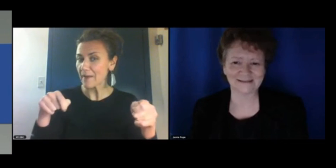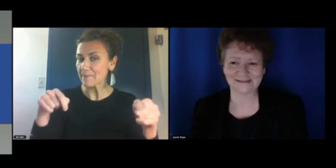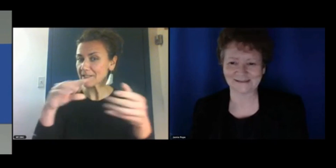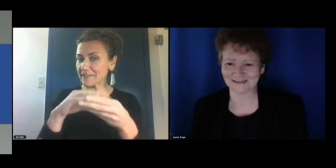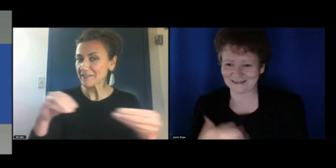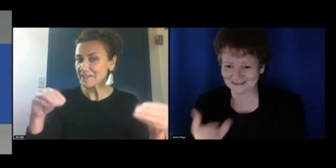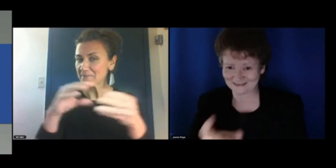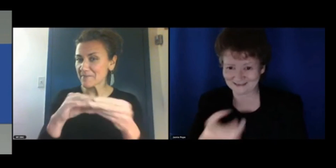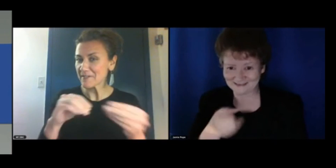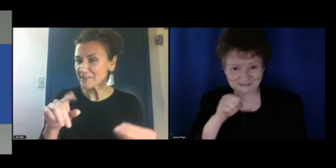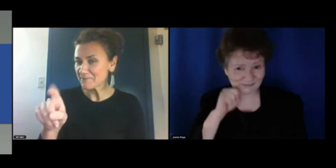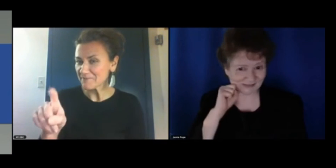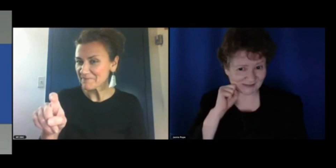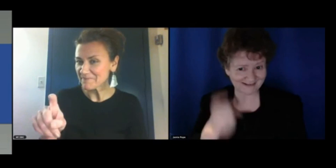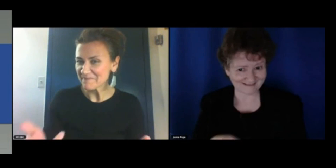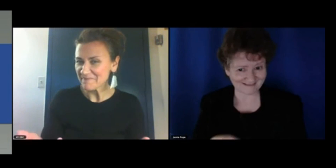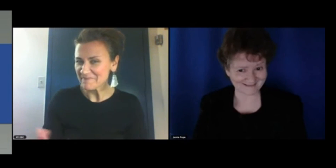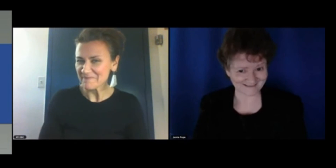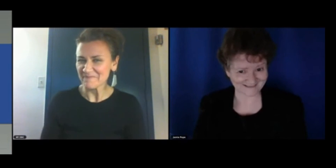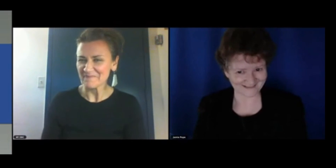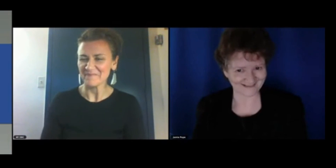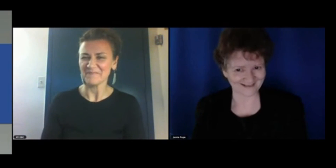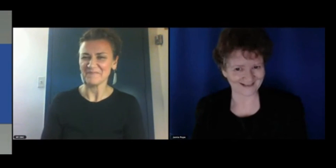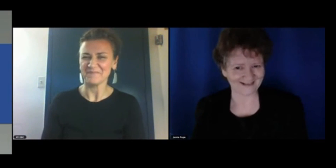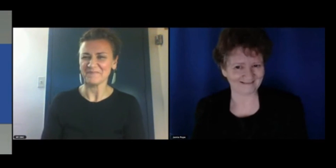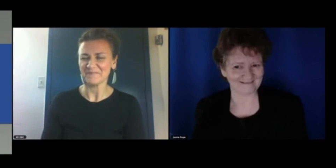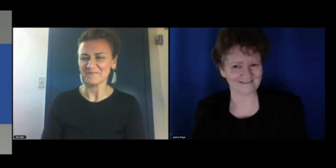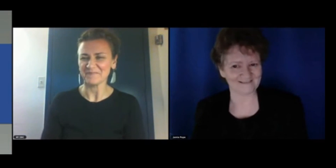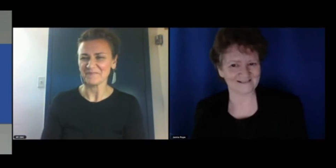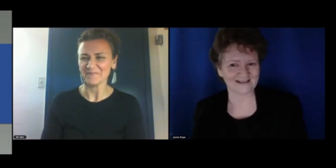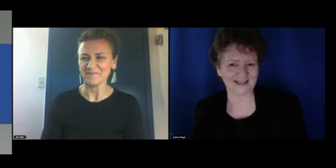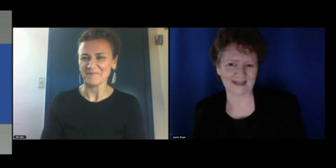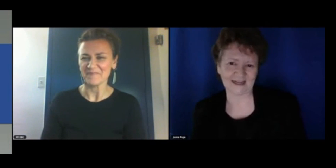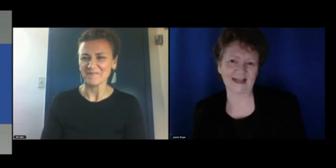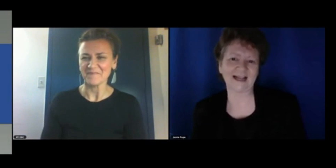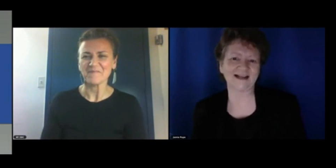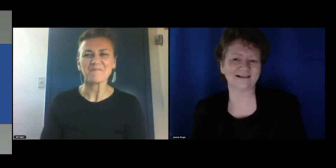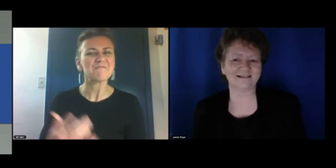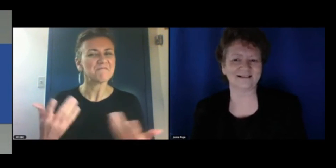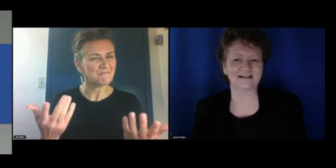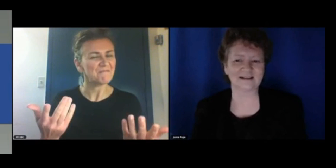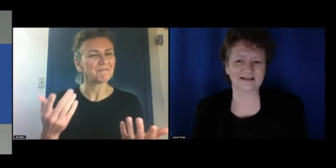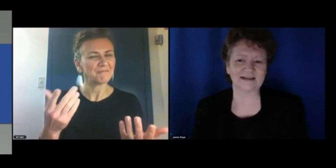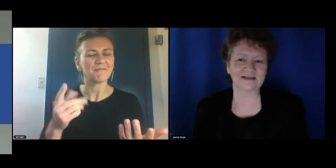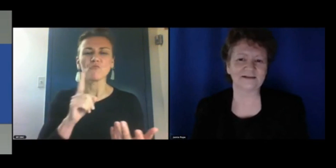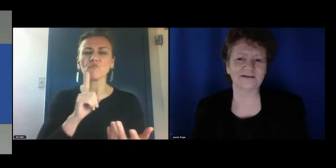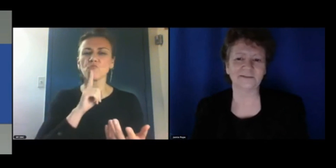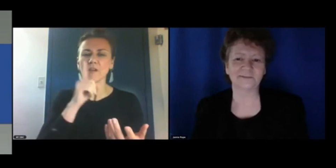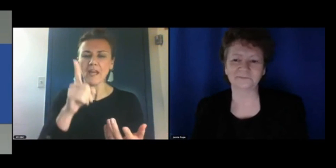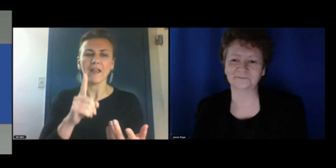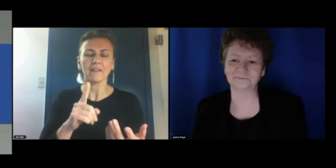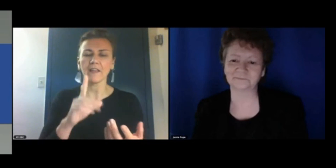And Susan says, do you have any last comments, closing remarks?